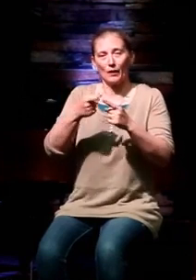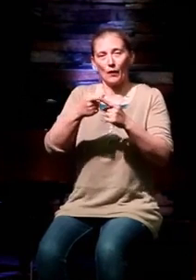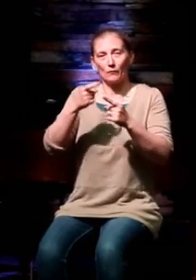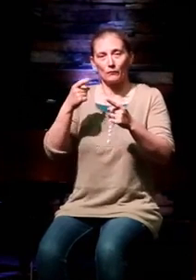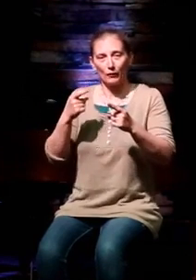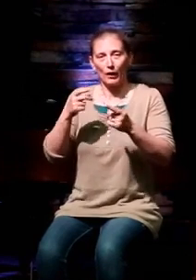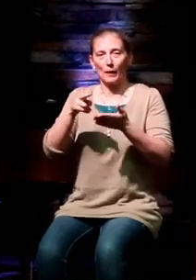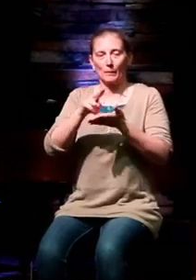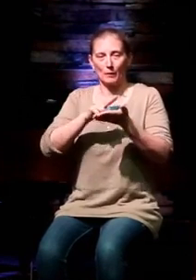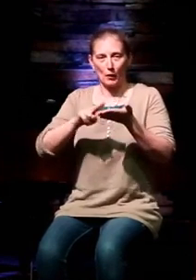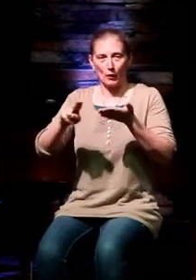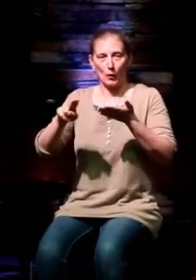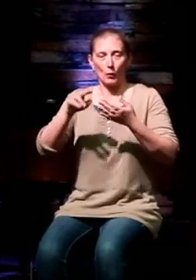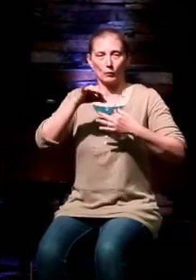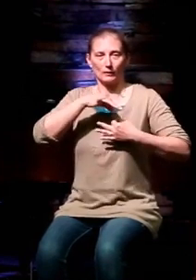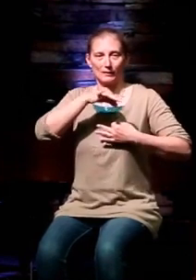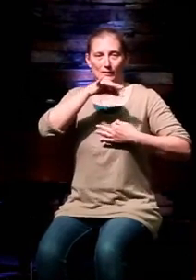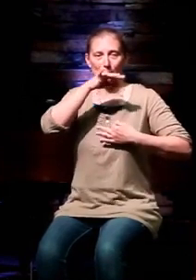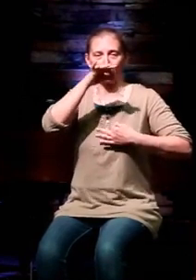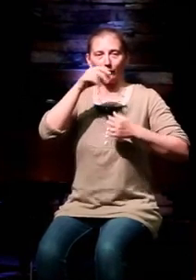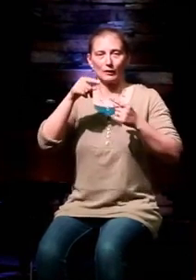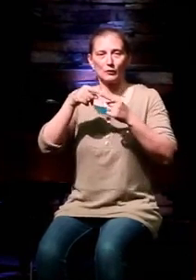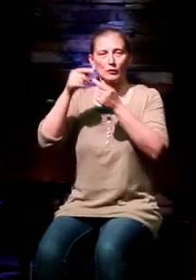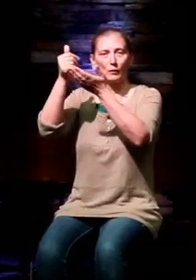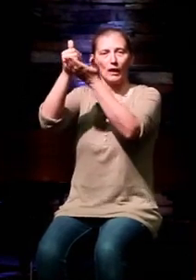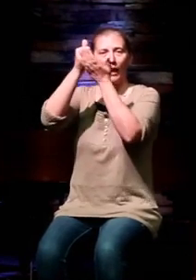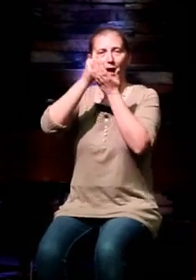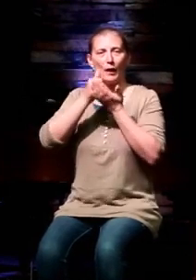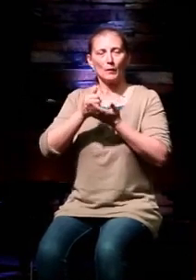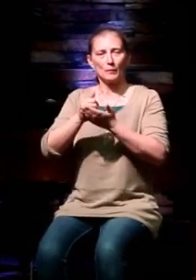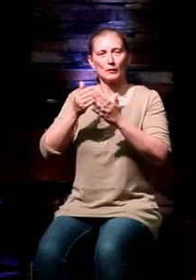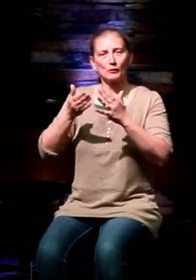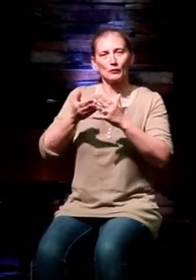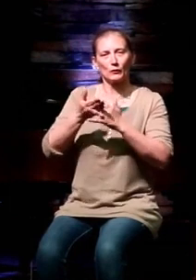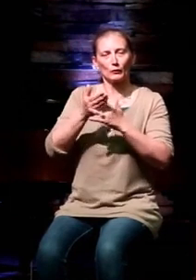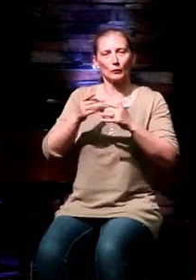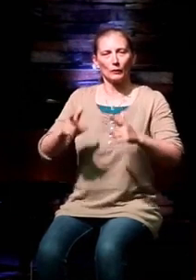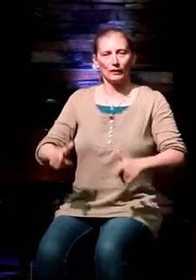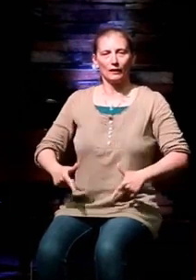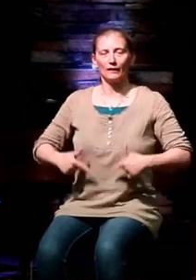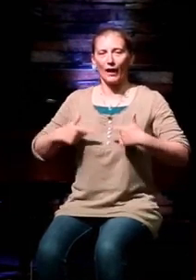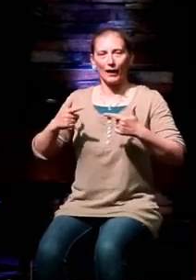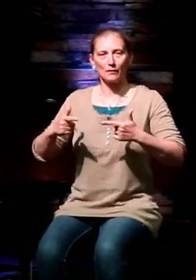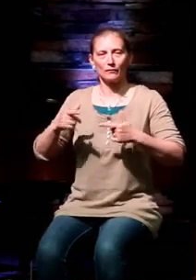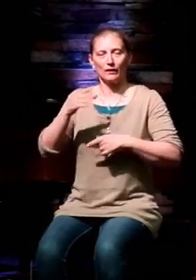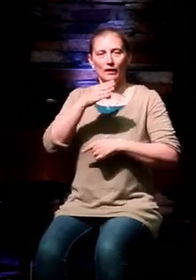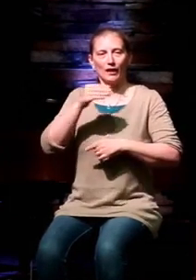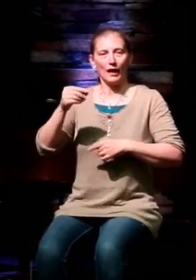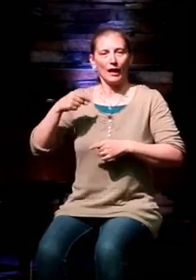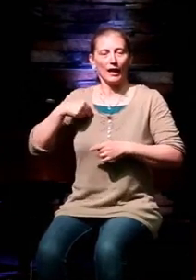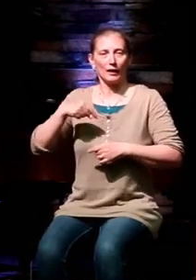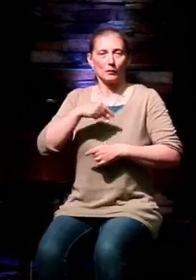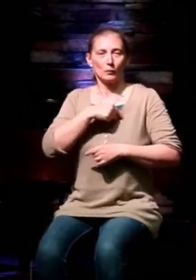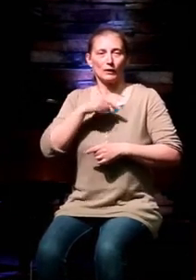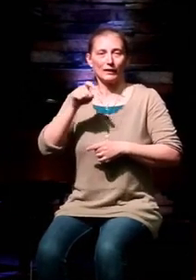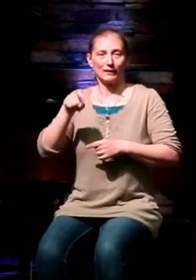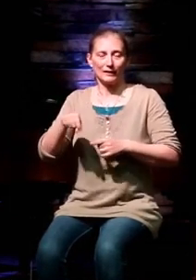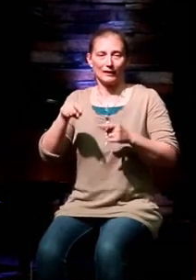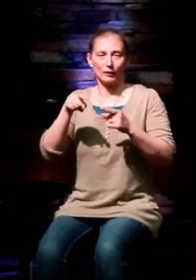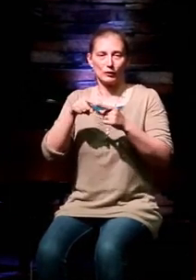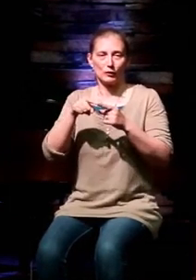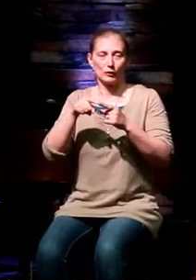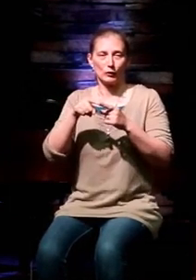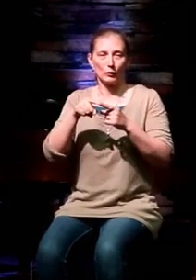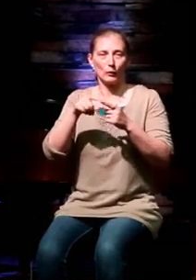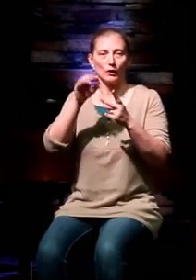way or not to act a certain way. And then it comes down to, we have to make the choice. Which voice are you obedient